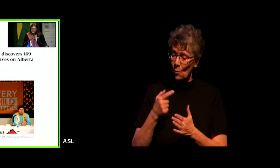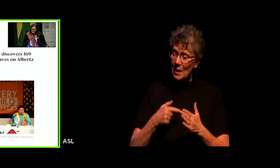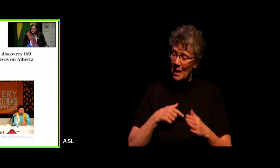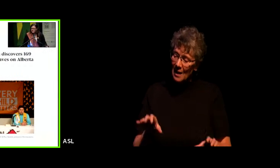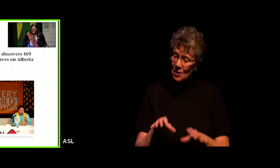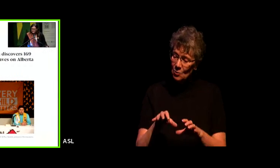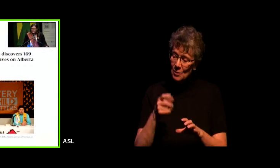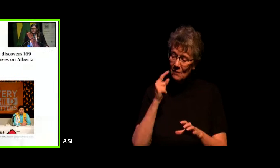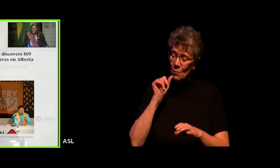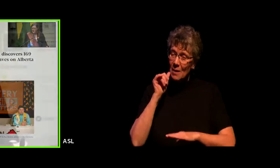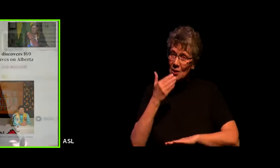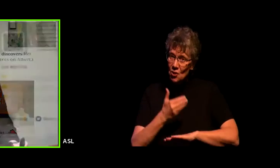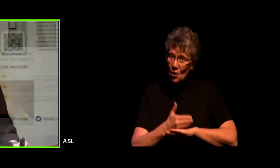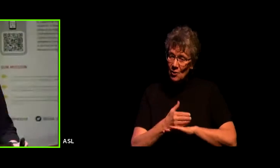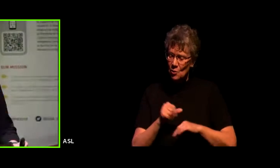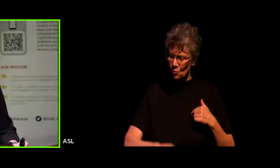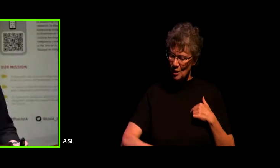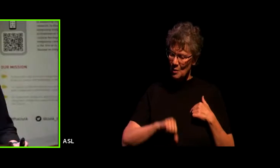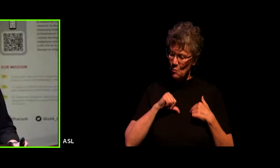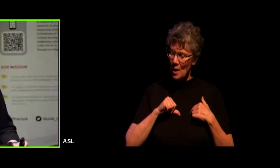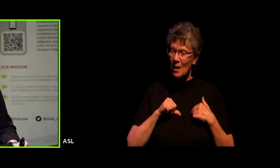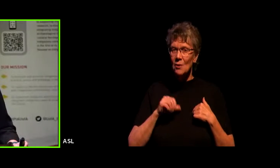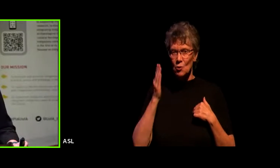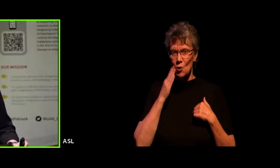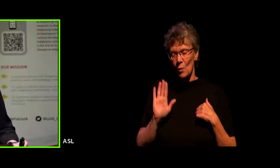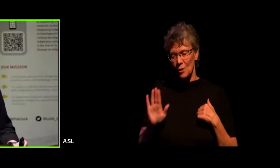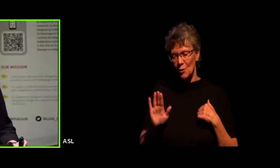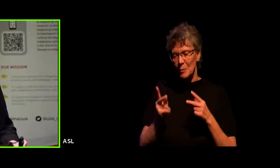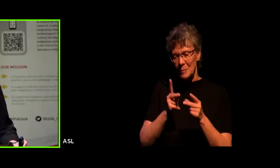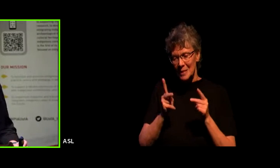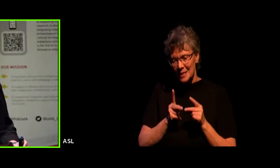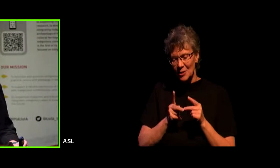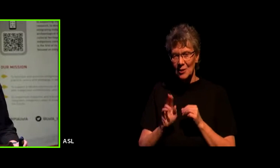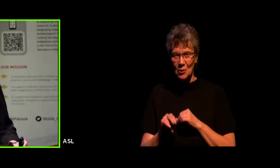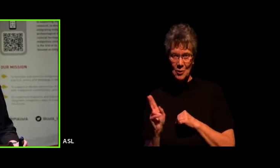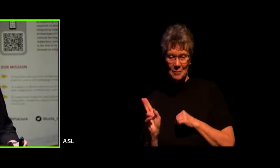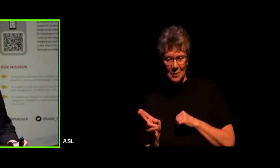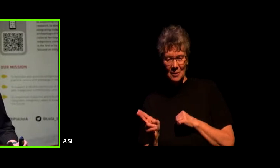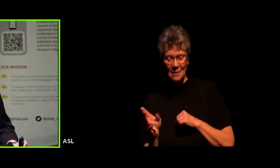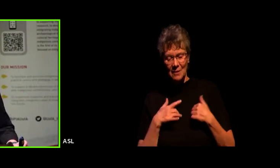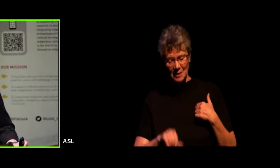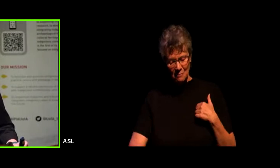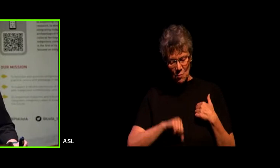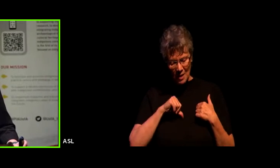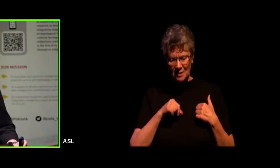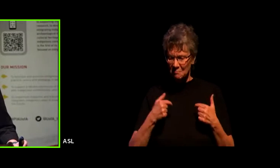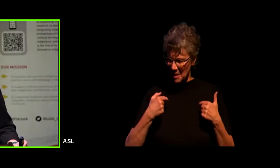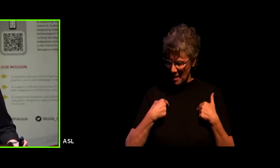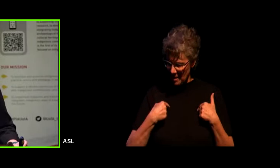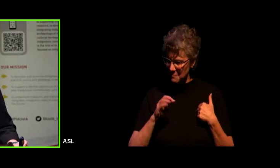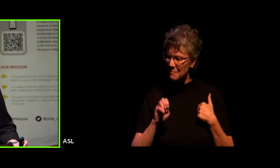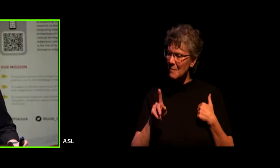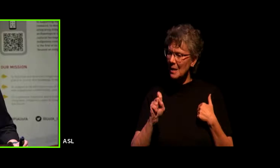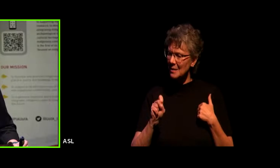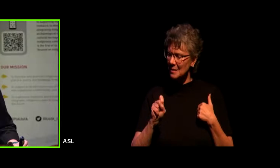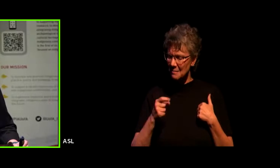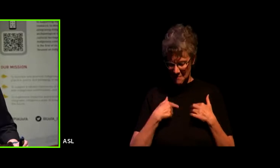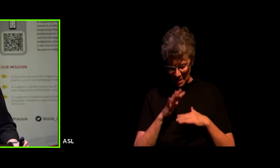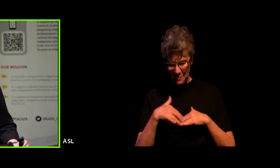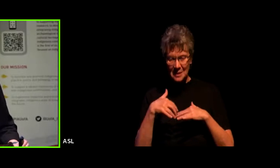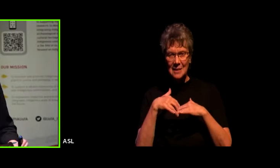have a different sense of pride in what it means to be Métis, what it means to be Indigenous, and that we can see real